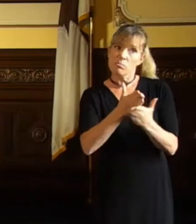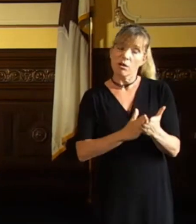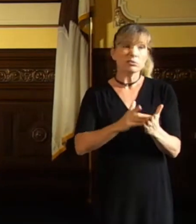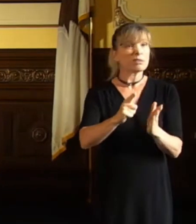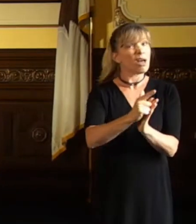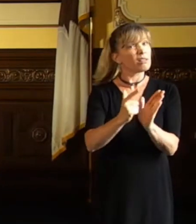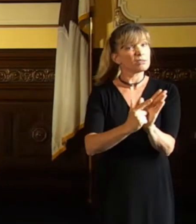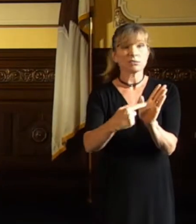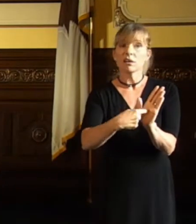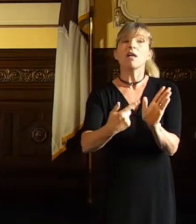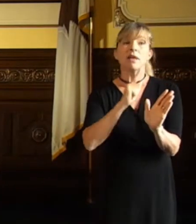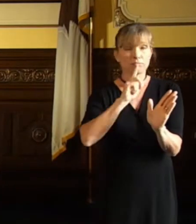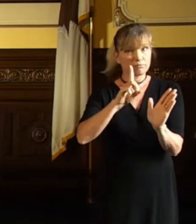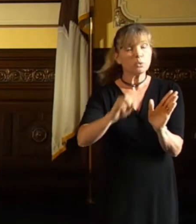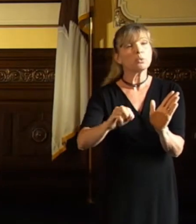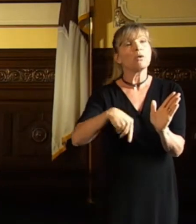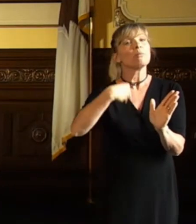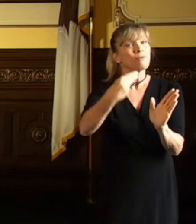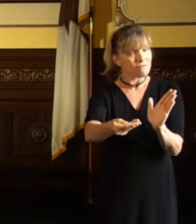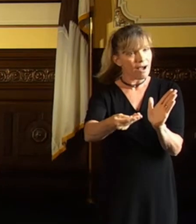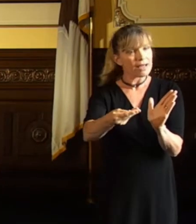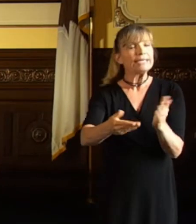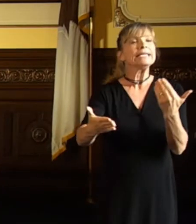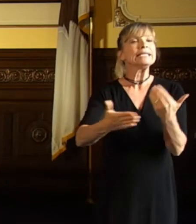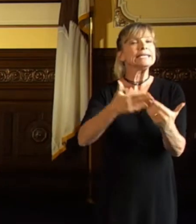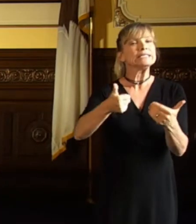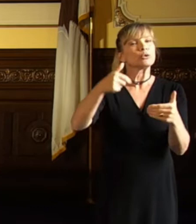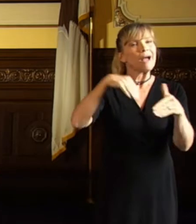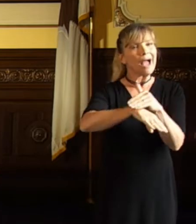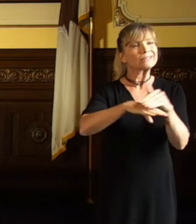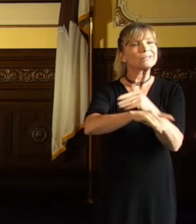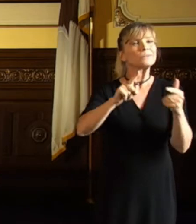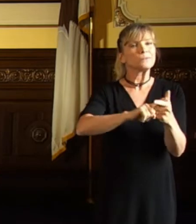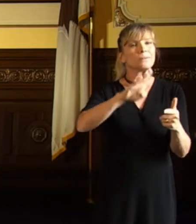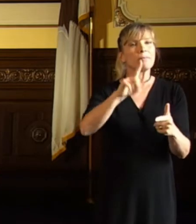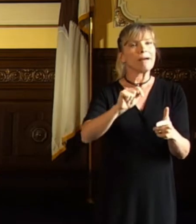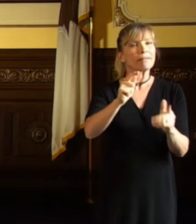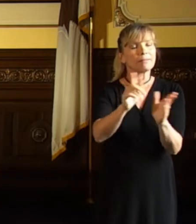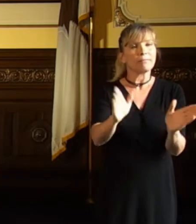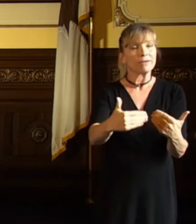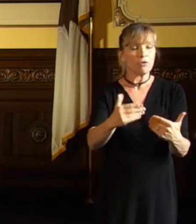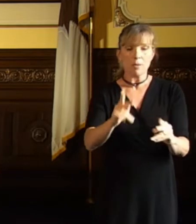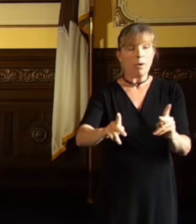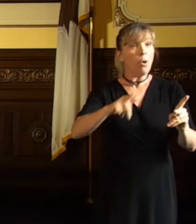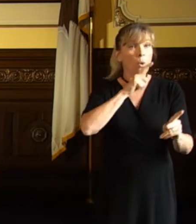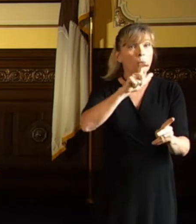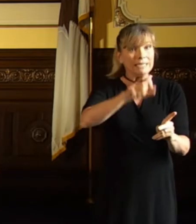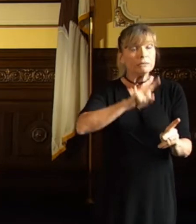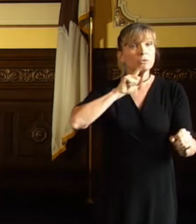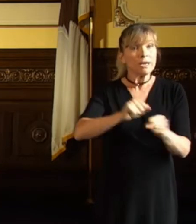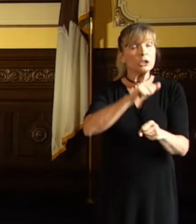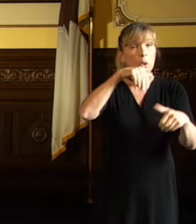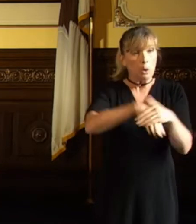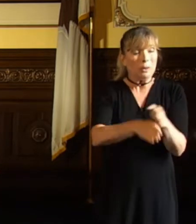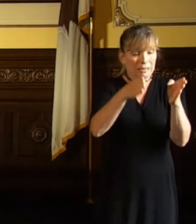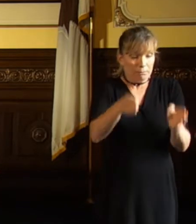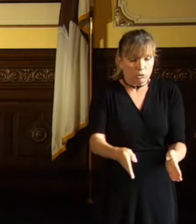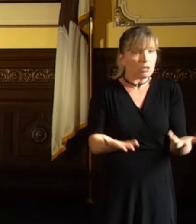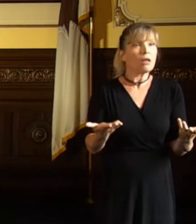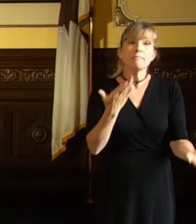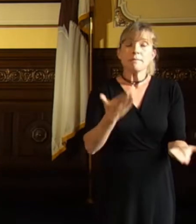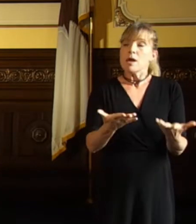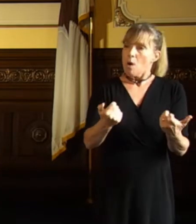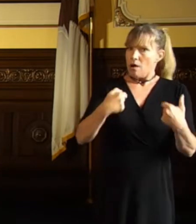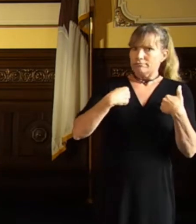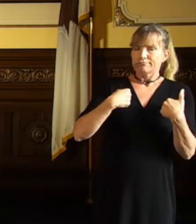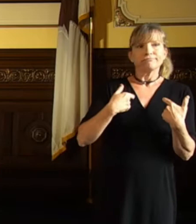that legislation that do provide easier access to the ballot box for people who do need to go in person and may want